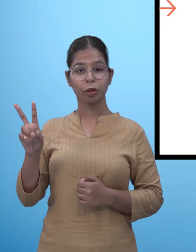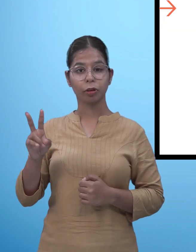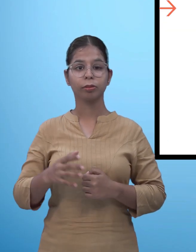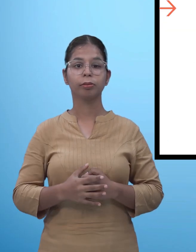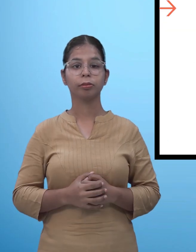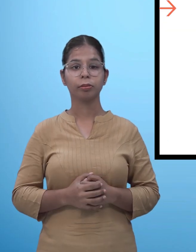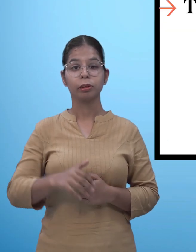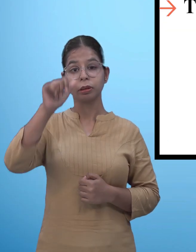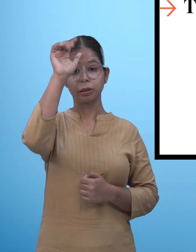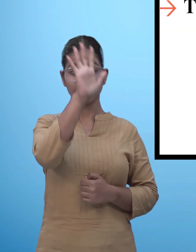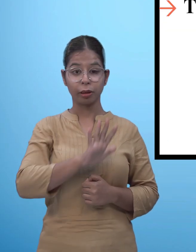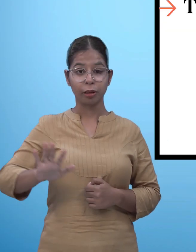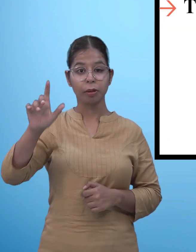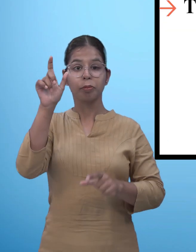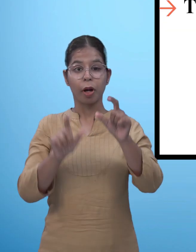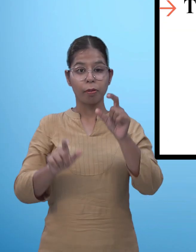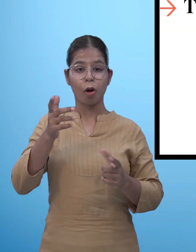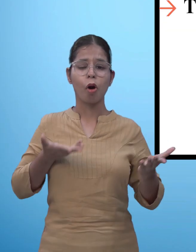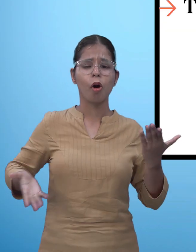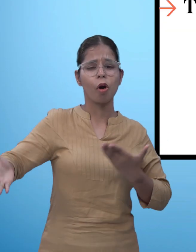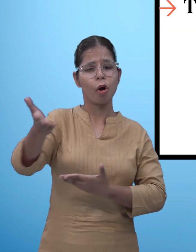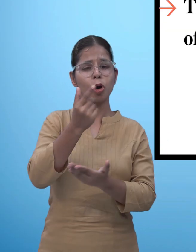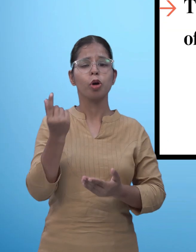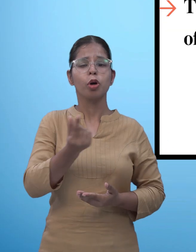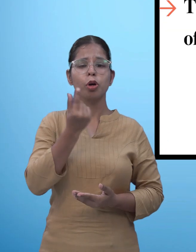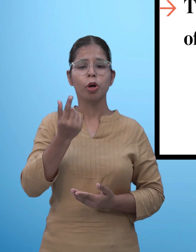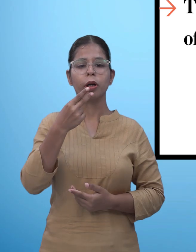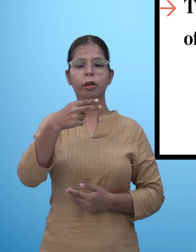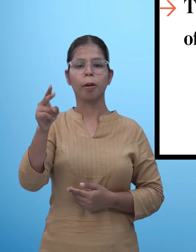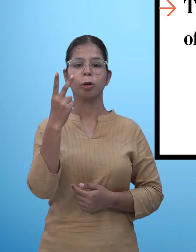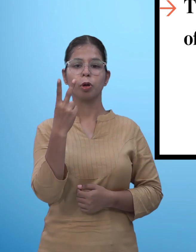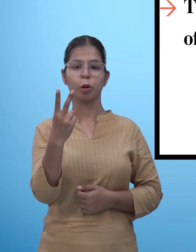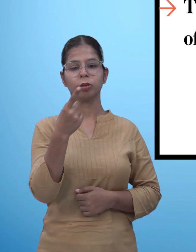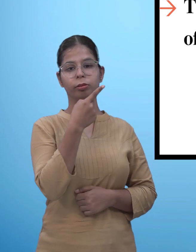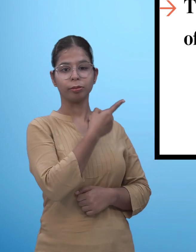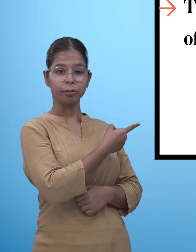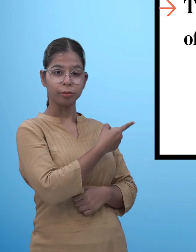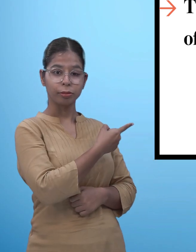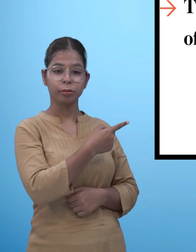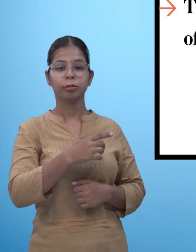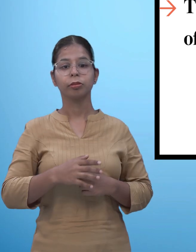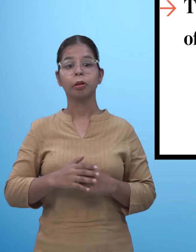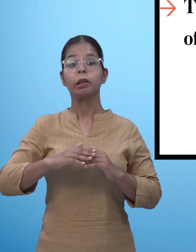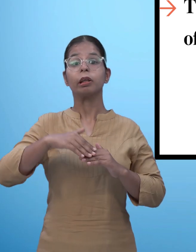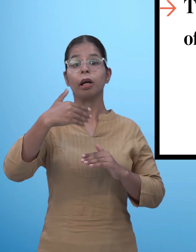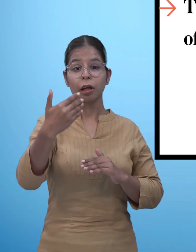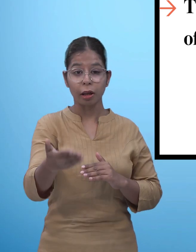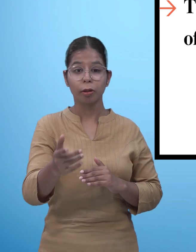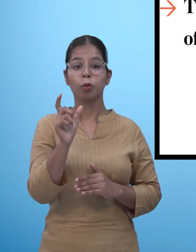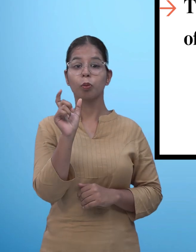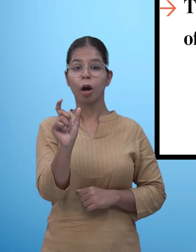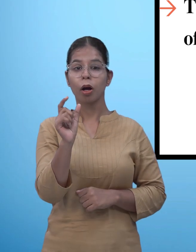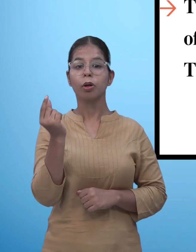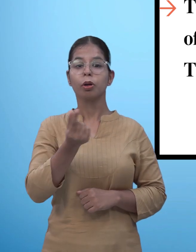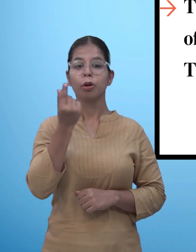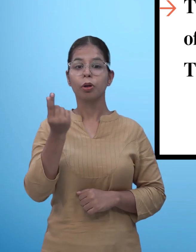2. The names given by the ancient inhabitants of India include Jambudvipa and